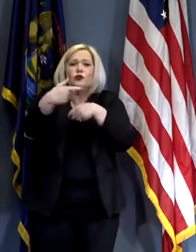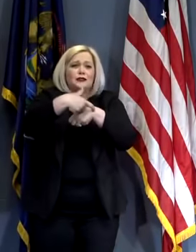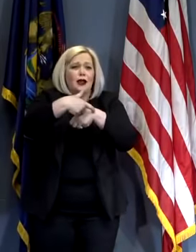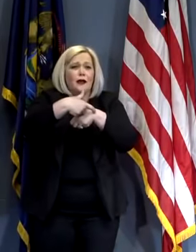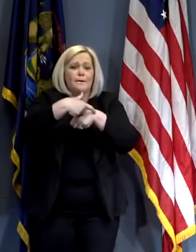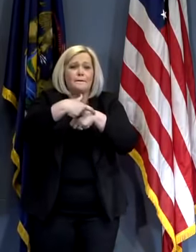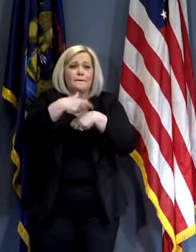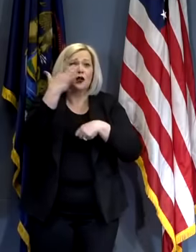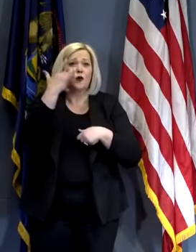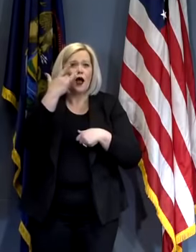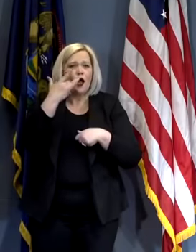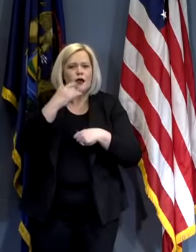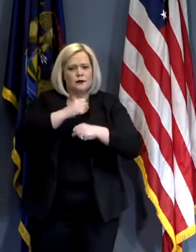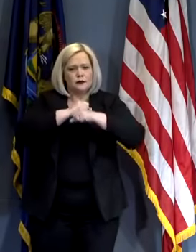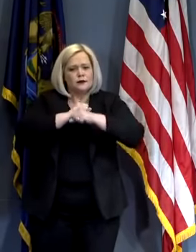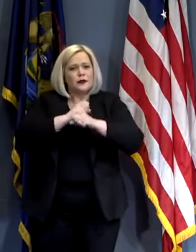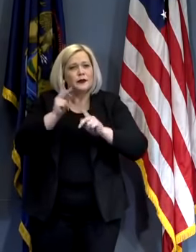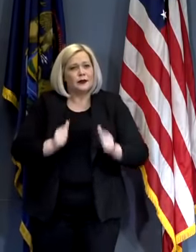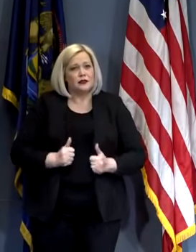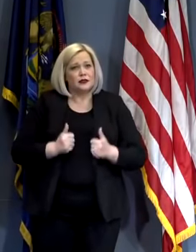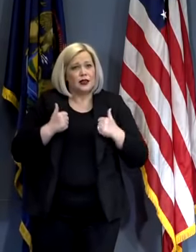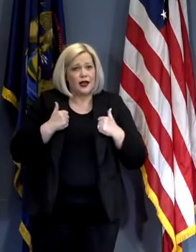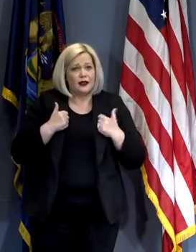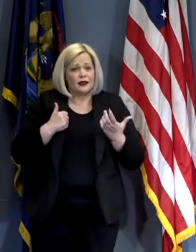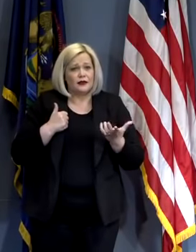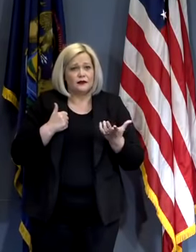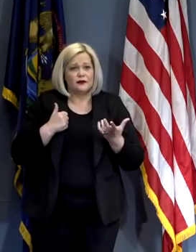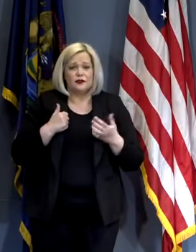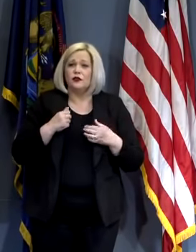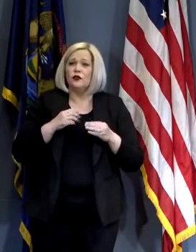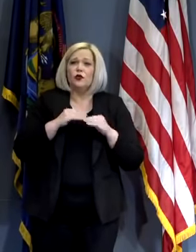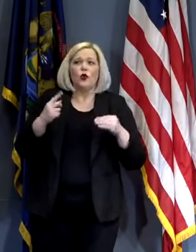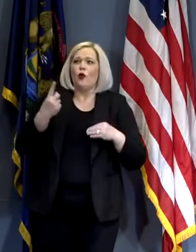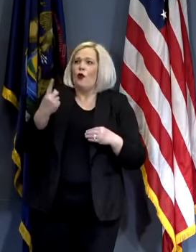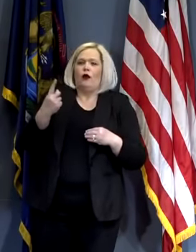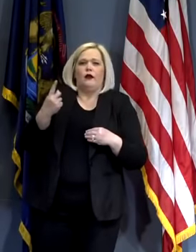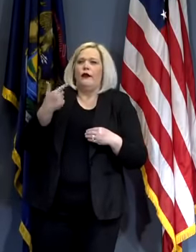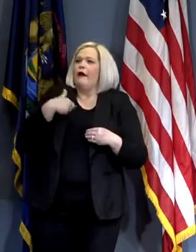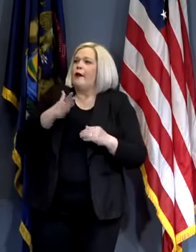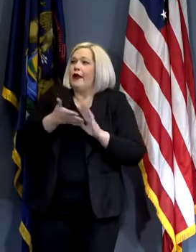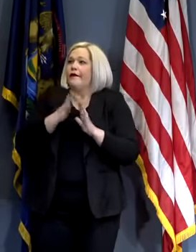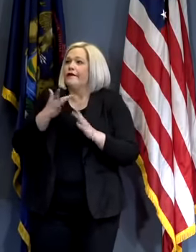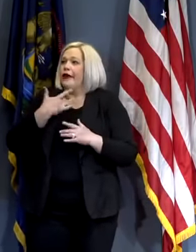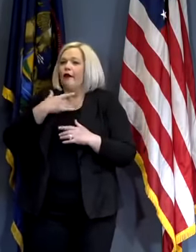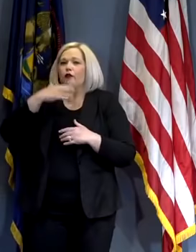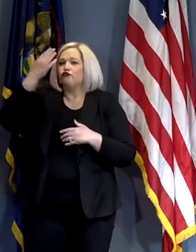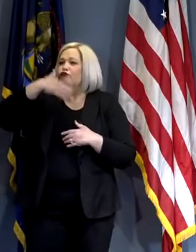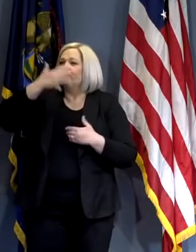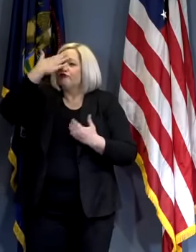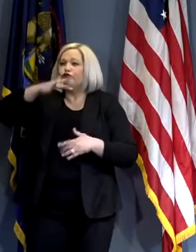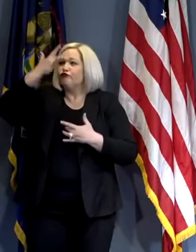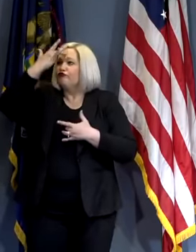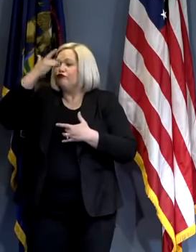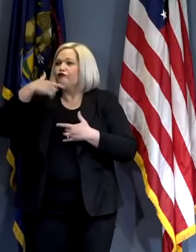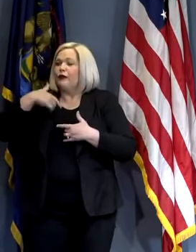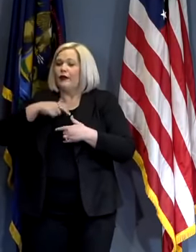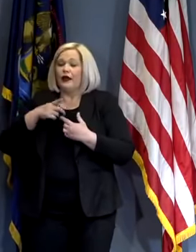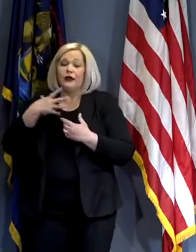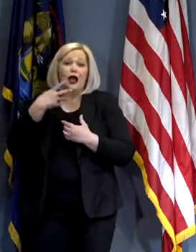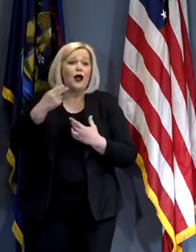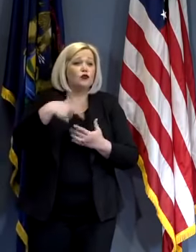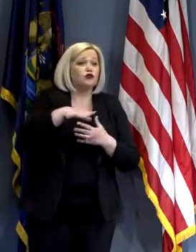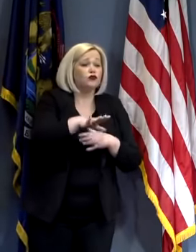lives. Who among us wants to be the person that unwittingly brings this virus into their household? Who